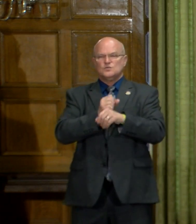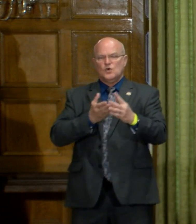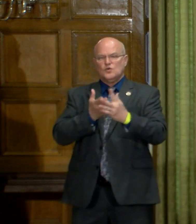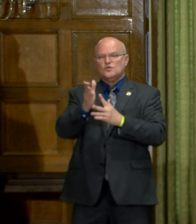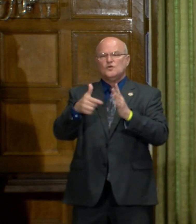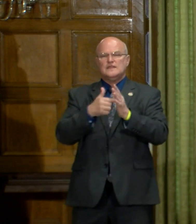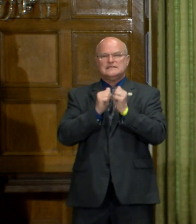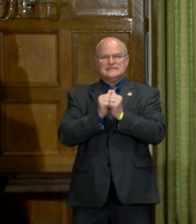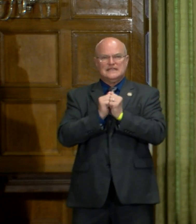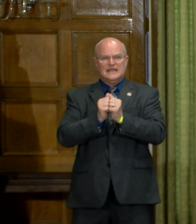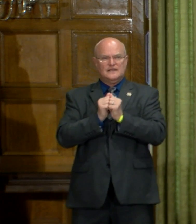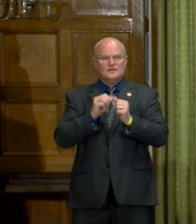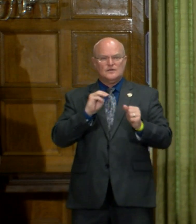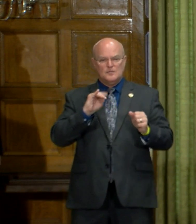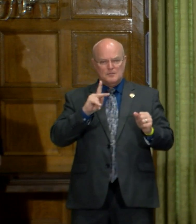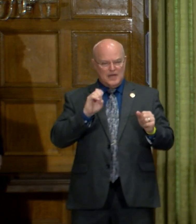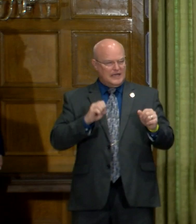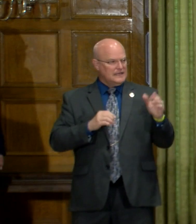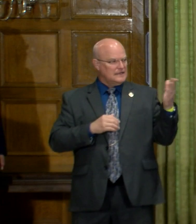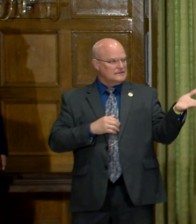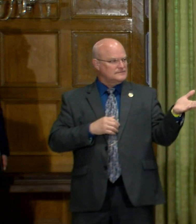this together. Mike.